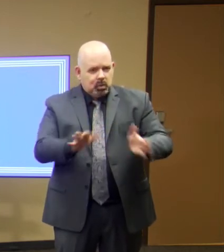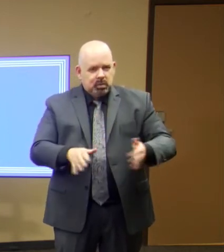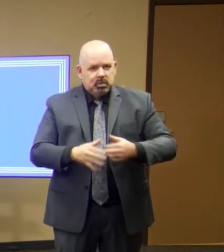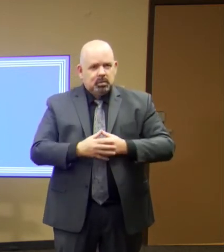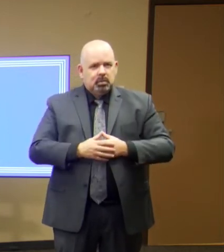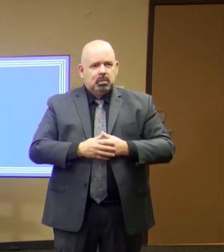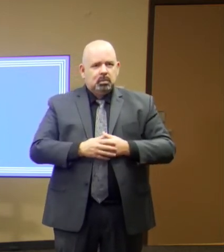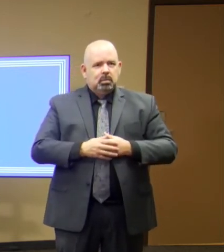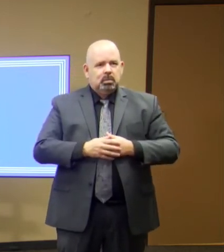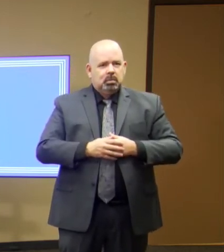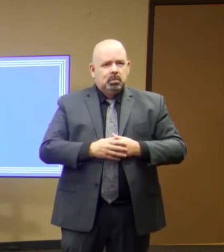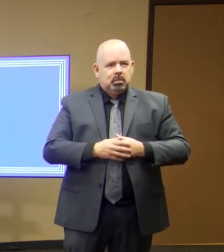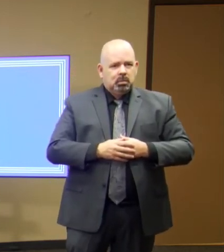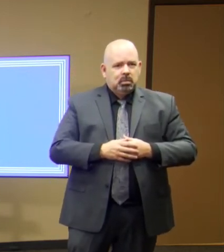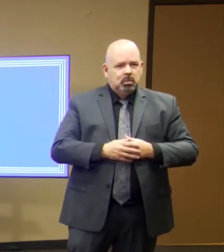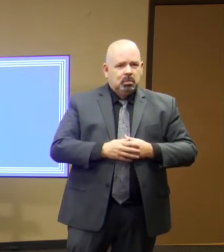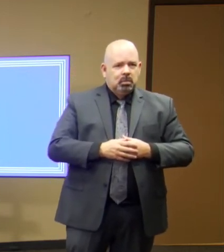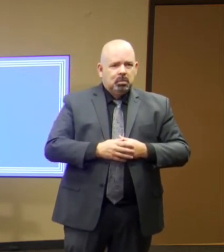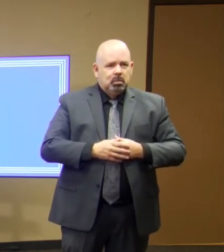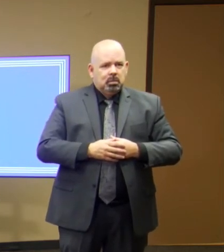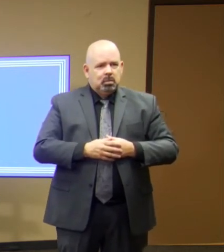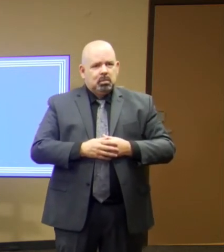all up, you mix them together. If